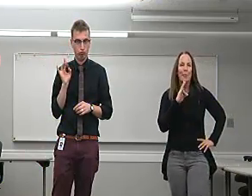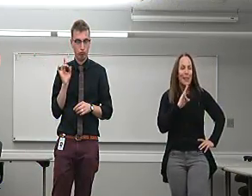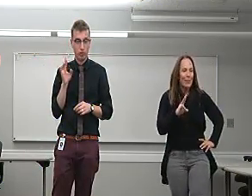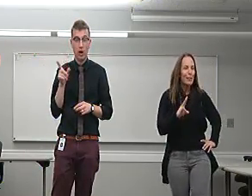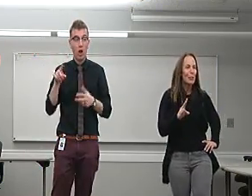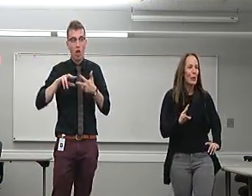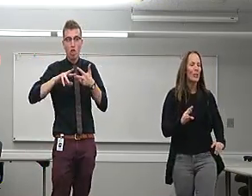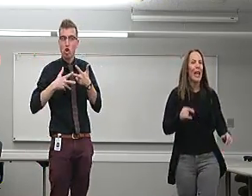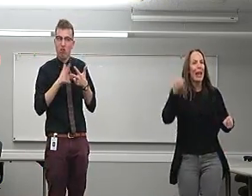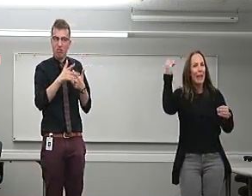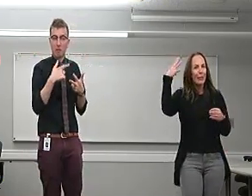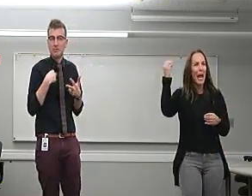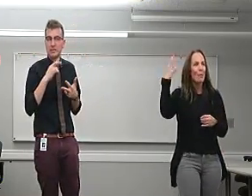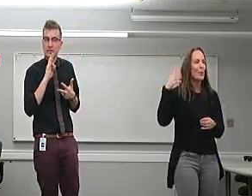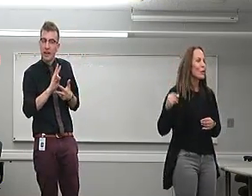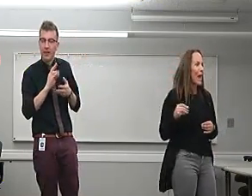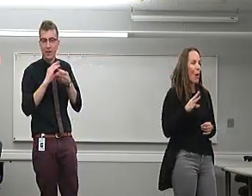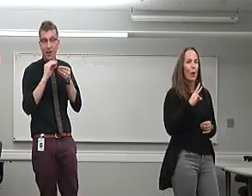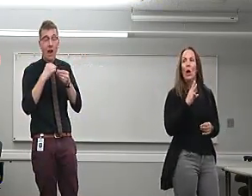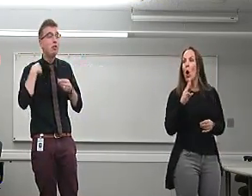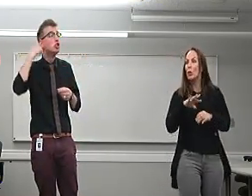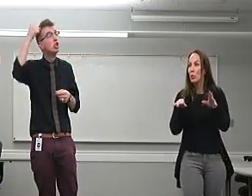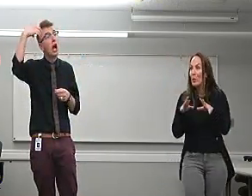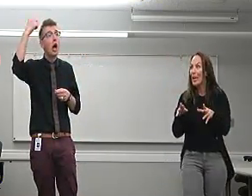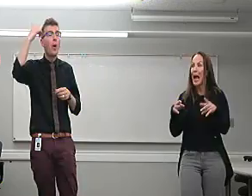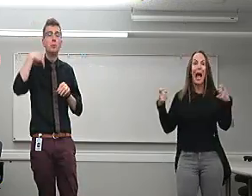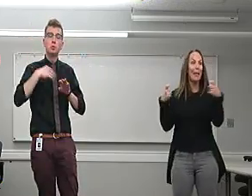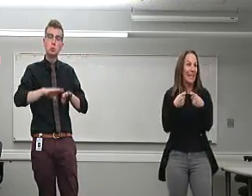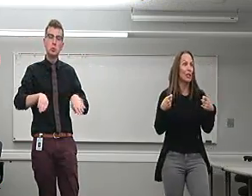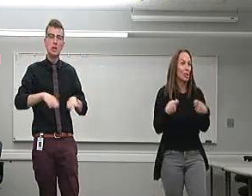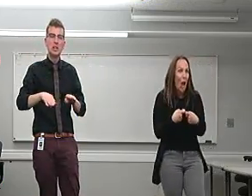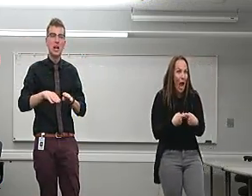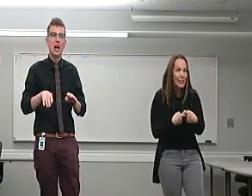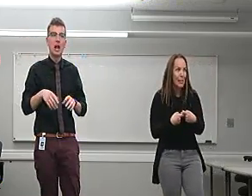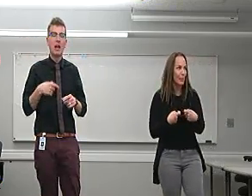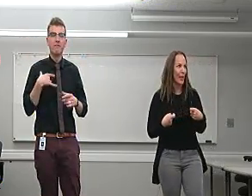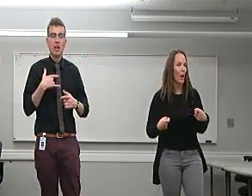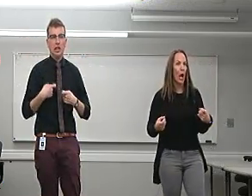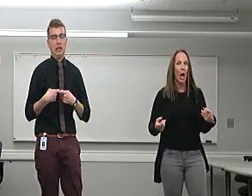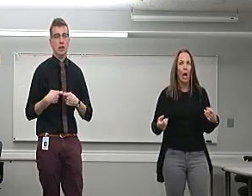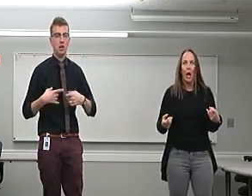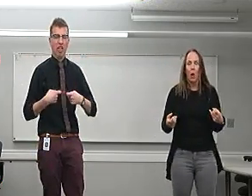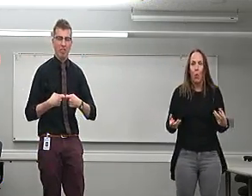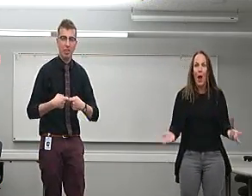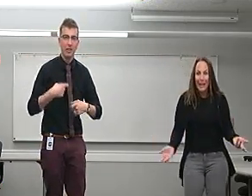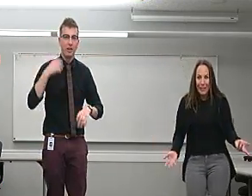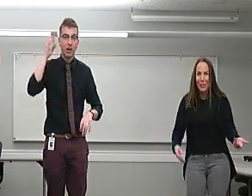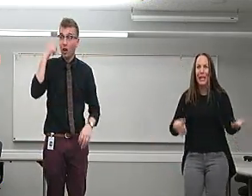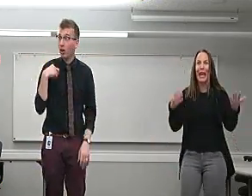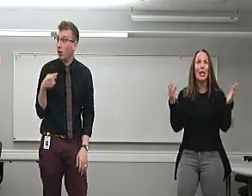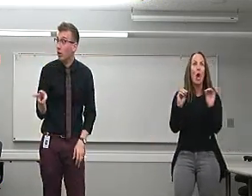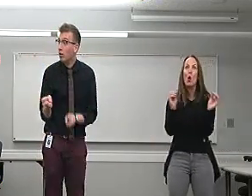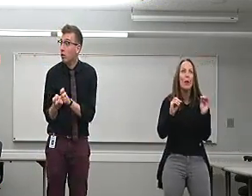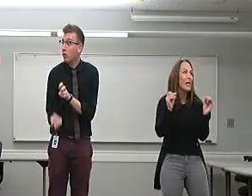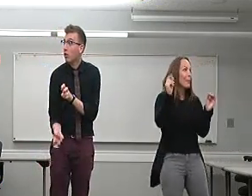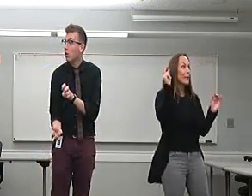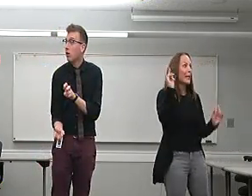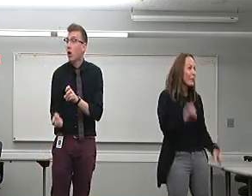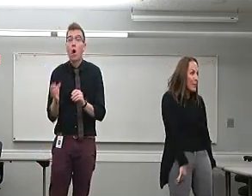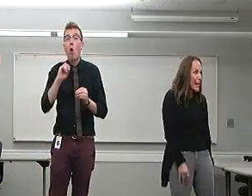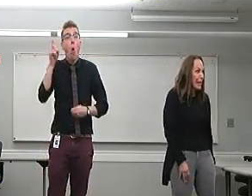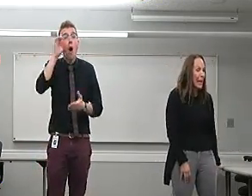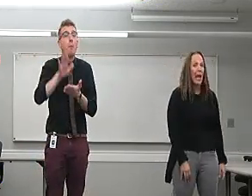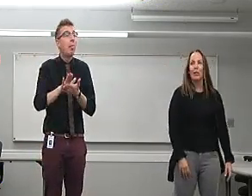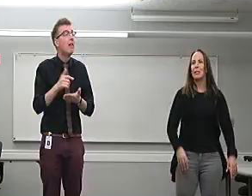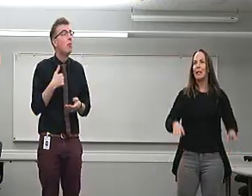and every time I'm in the shower or swimming, I get shocked. And I'm like, oh, what? And she's like, and nobody believed me. She's like, I